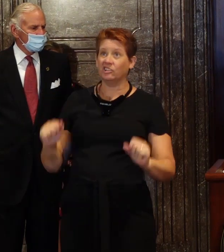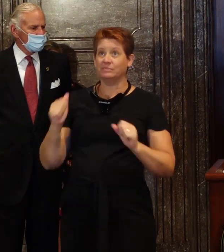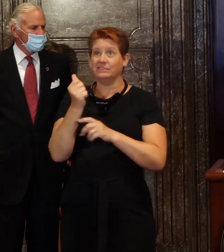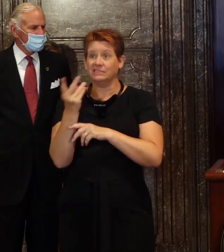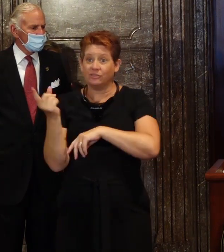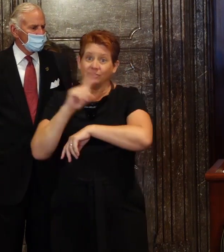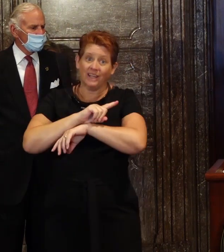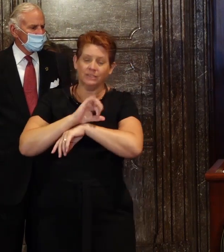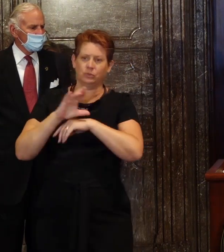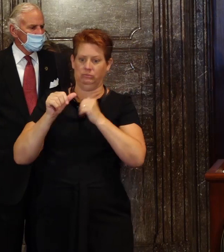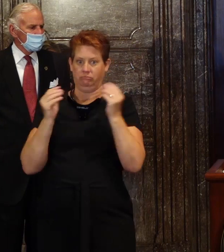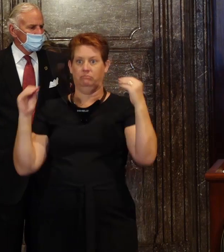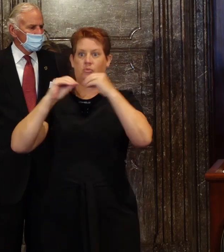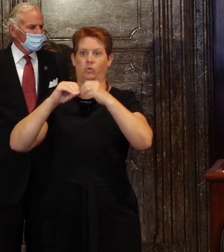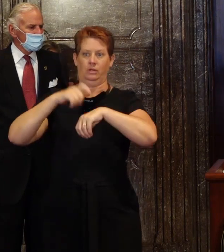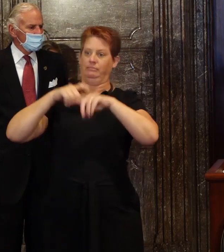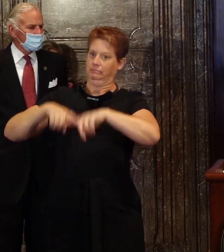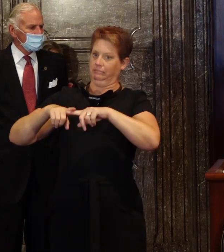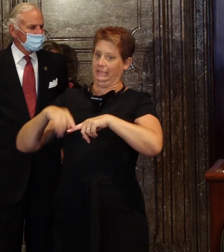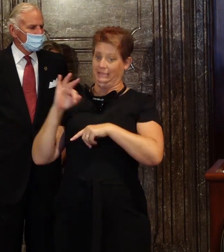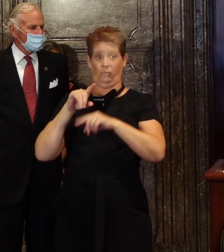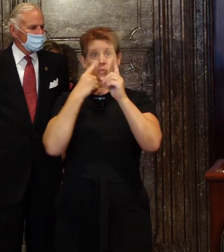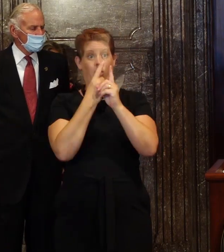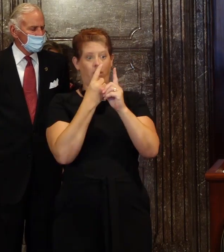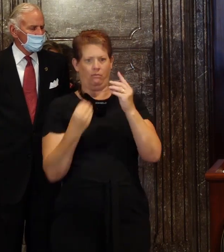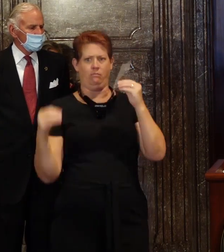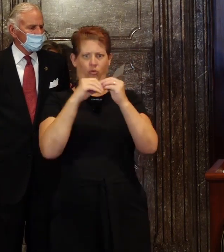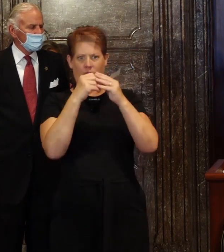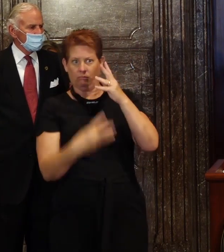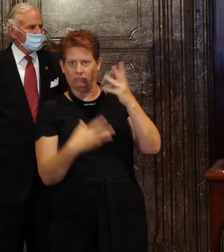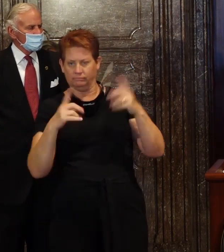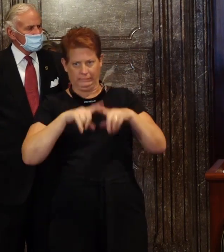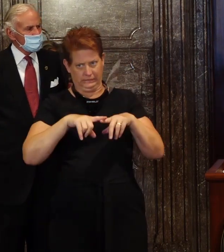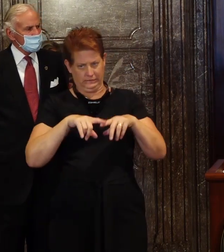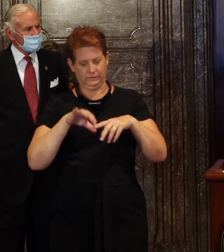longer depending on whether we identify more cases in addition to the 1.